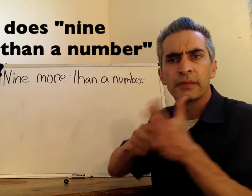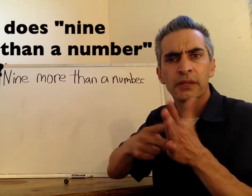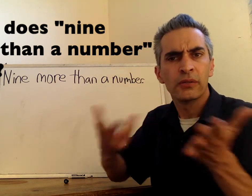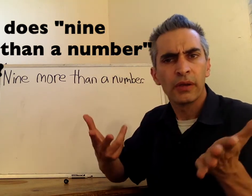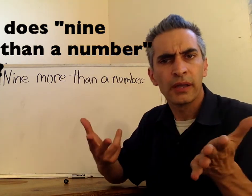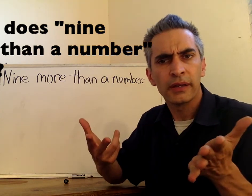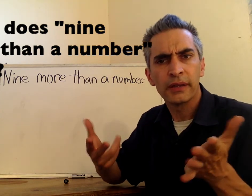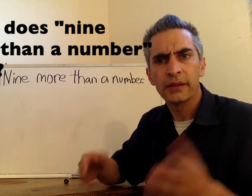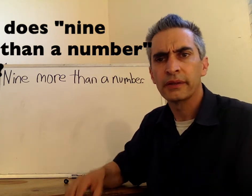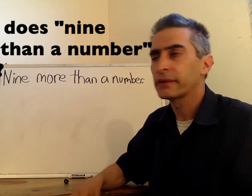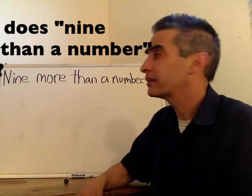What does this mean?